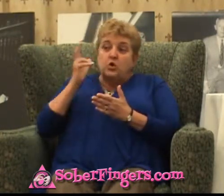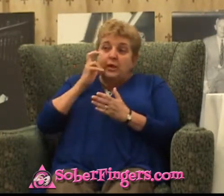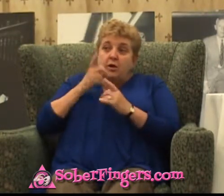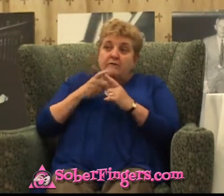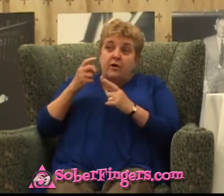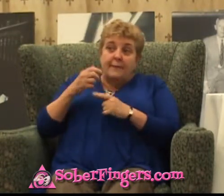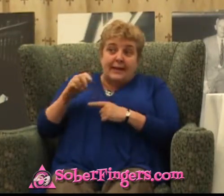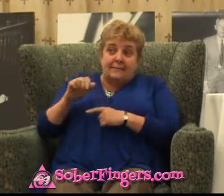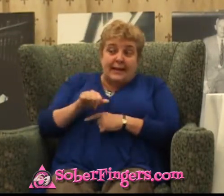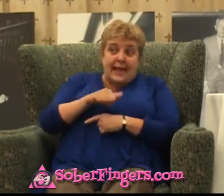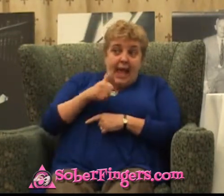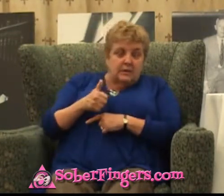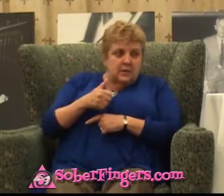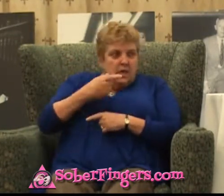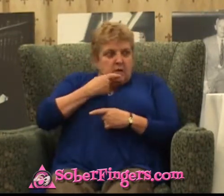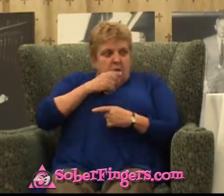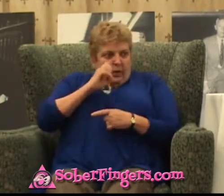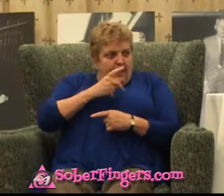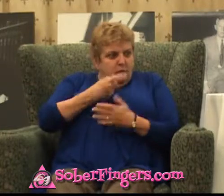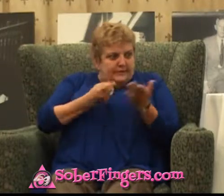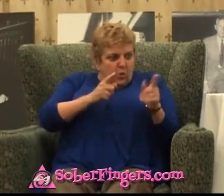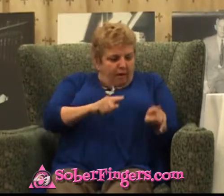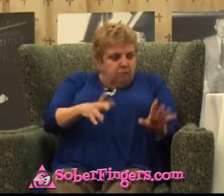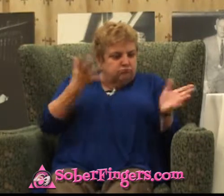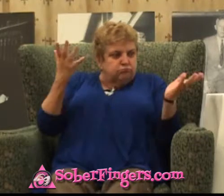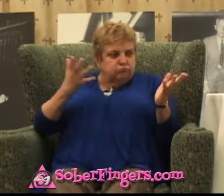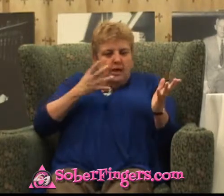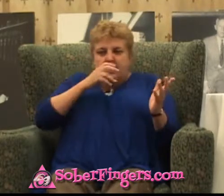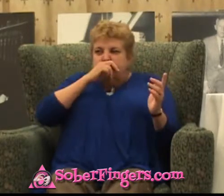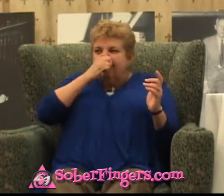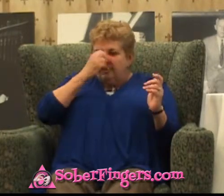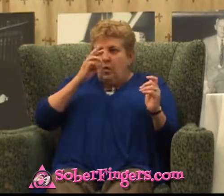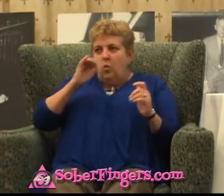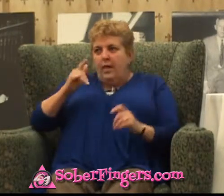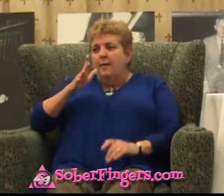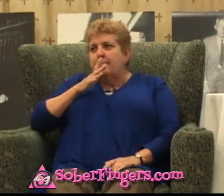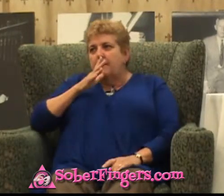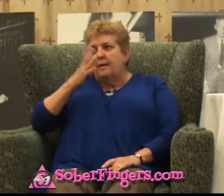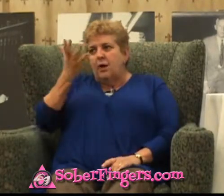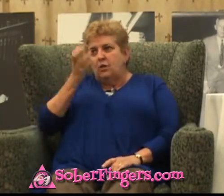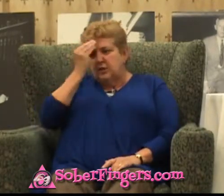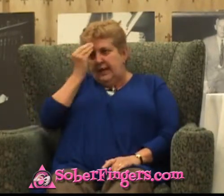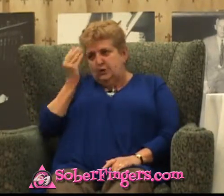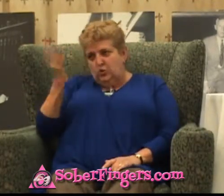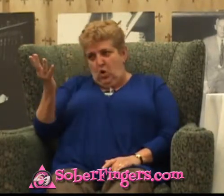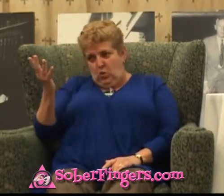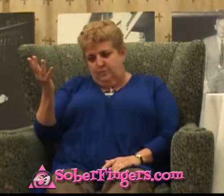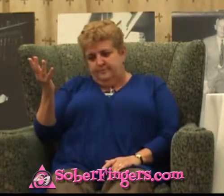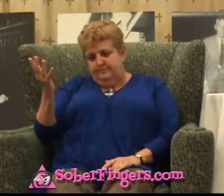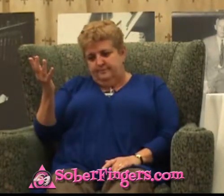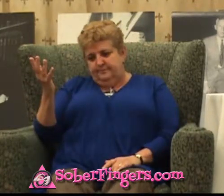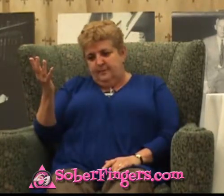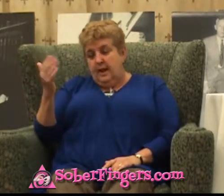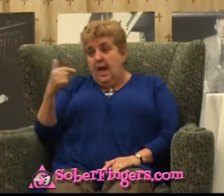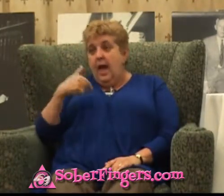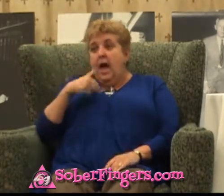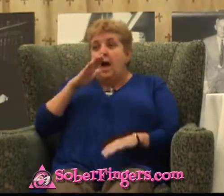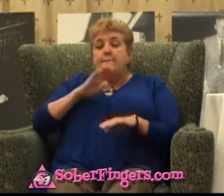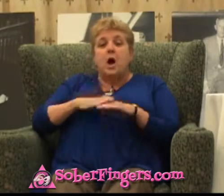family. I'm like, okay, what's going on? And he said, well, Mom, I just wanted to let you know that I'm on my way to Tuscaloosa,